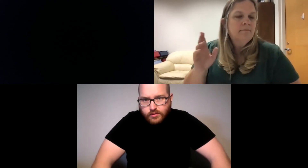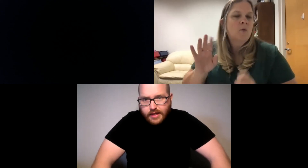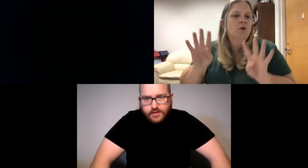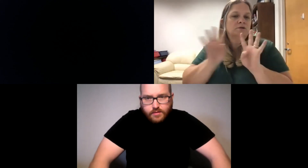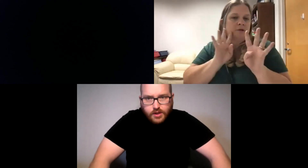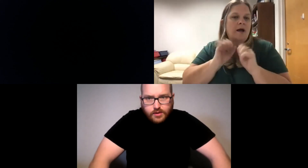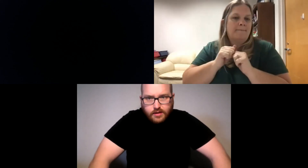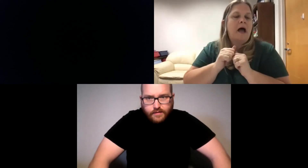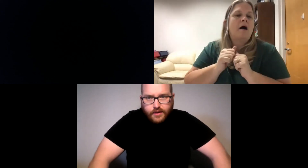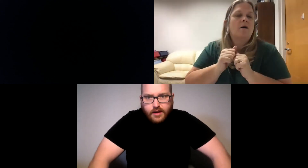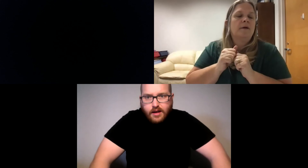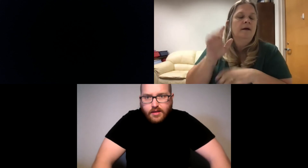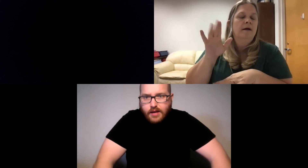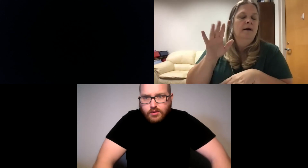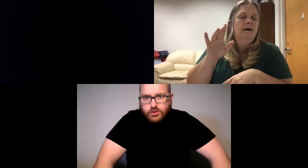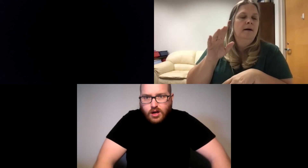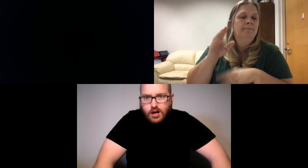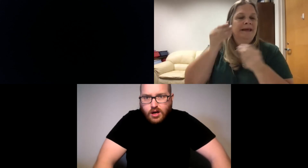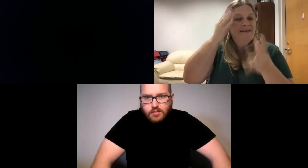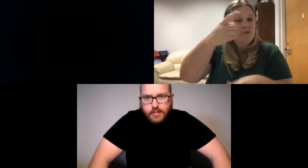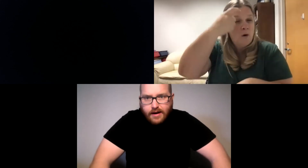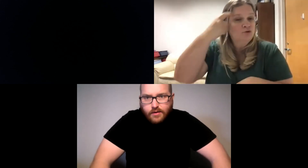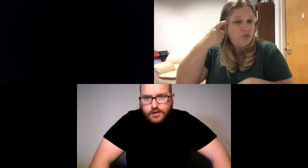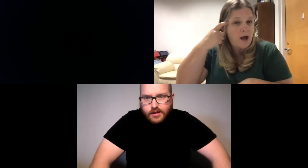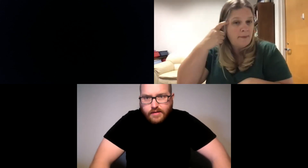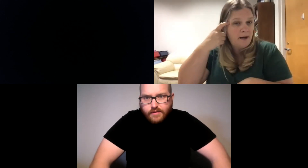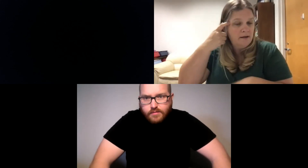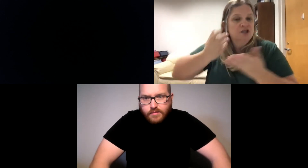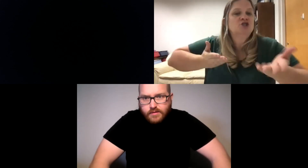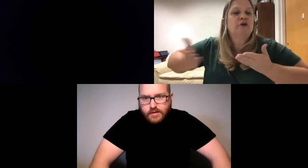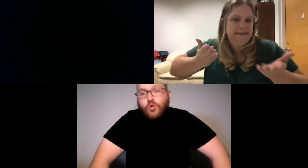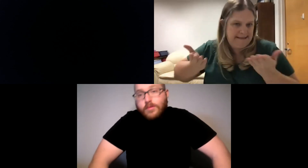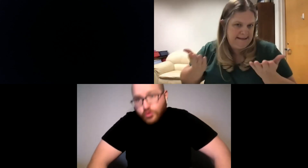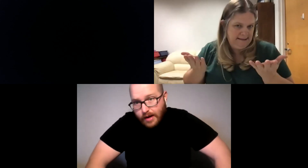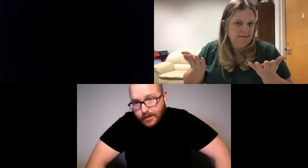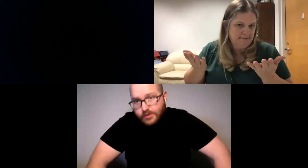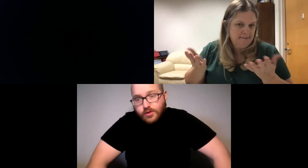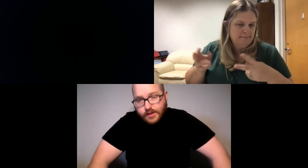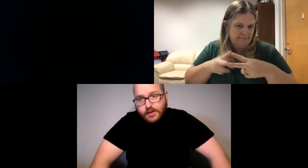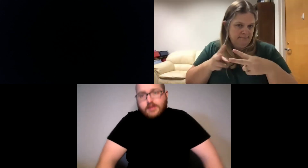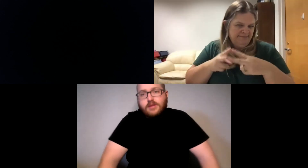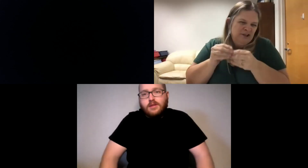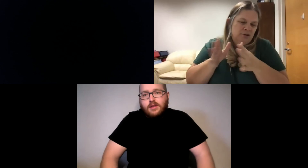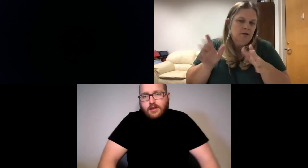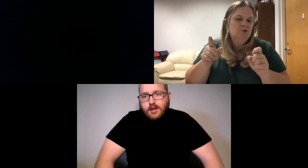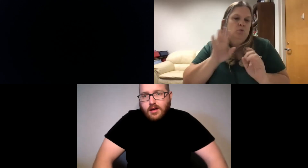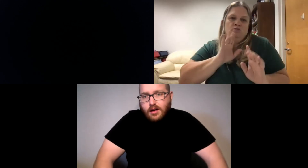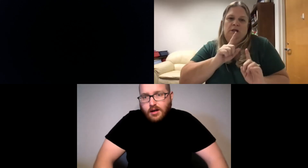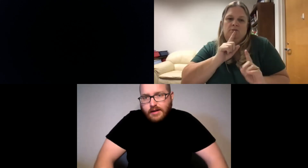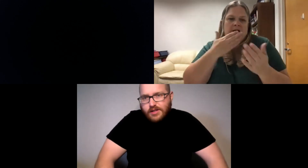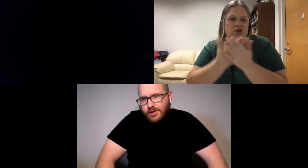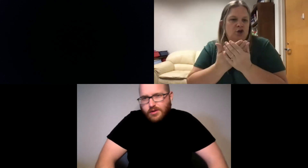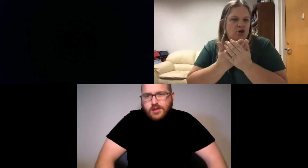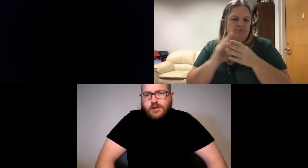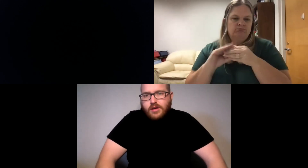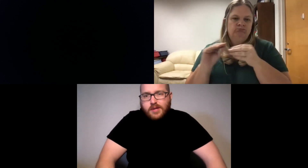2 ladies from Houston, and they will talk about informed trauma services